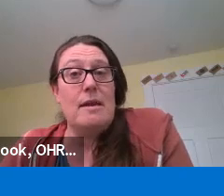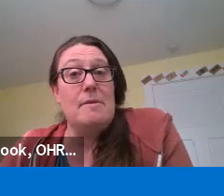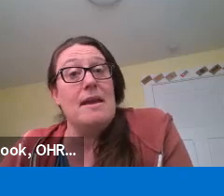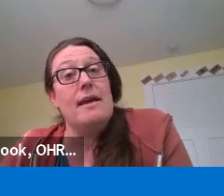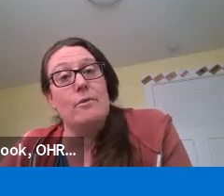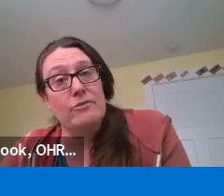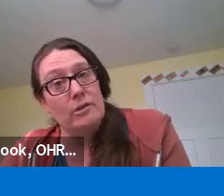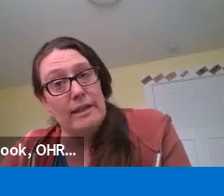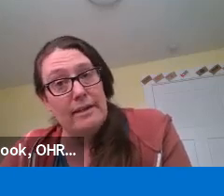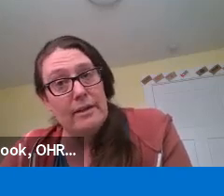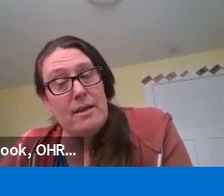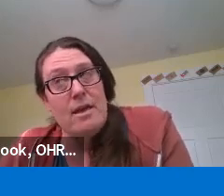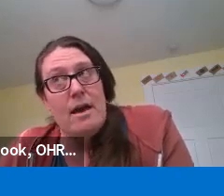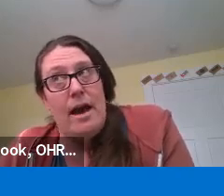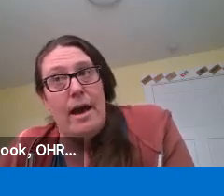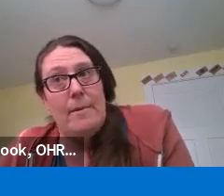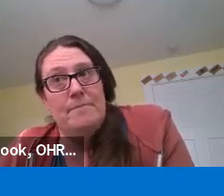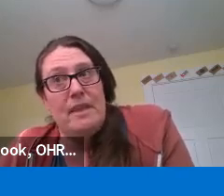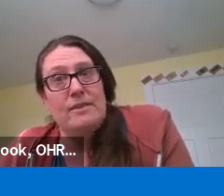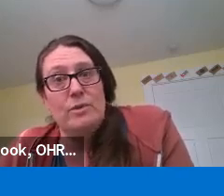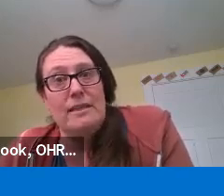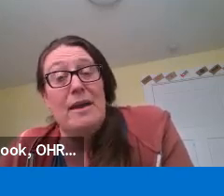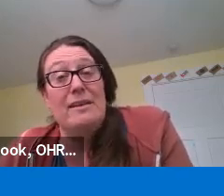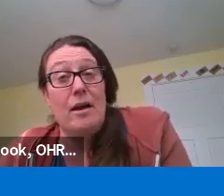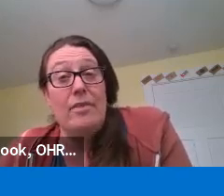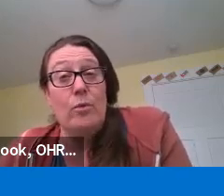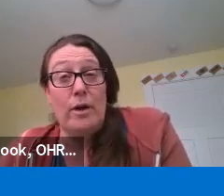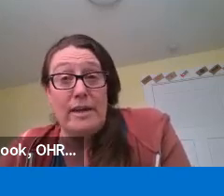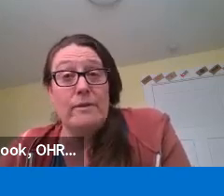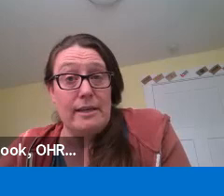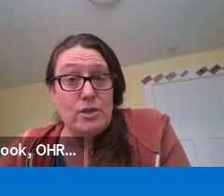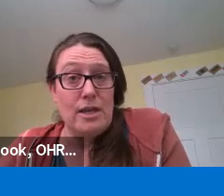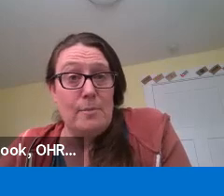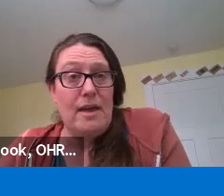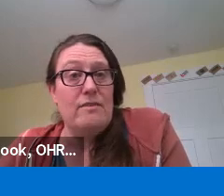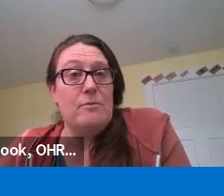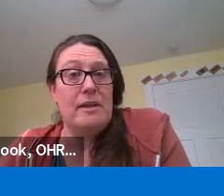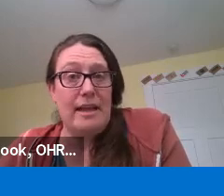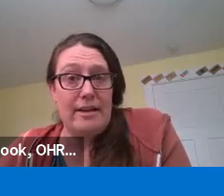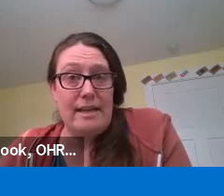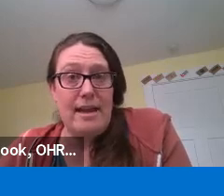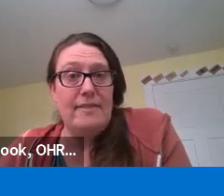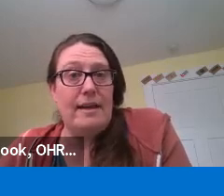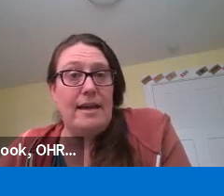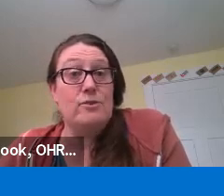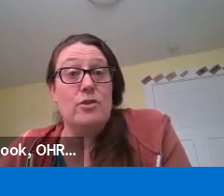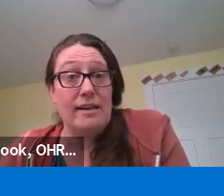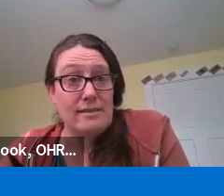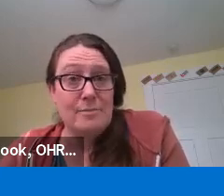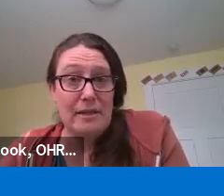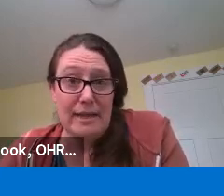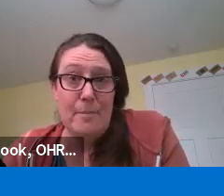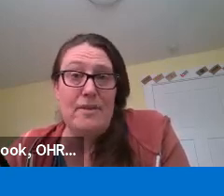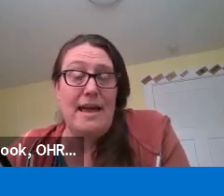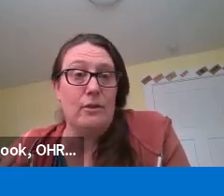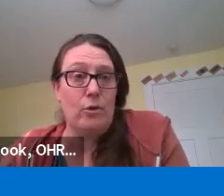when to maybe make that referral later, is really dependent on the working relationship and the familiarity and the kind of trust